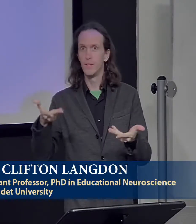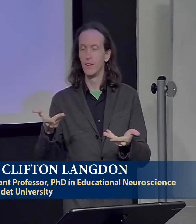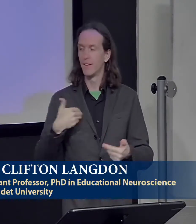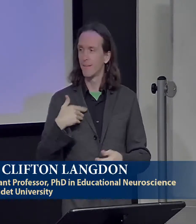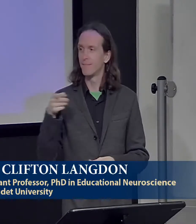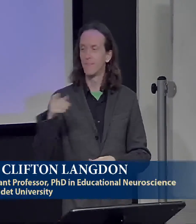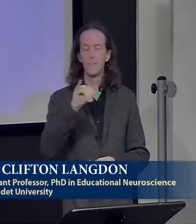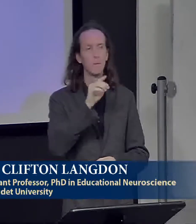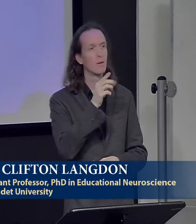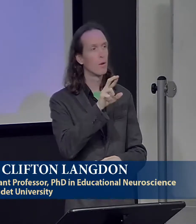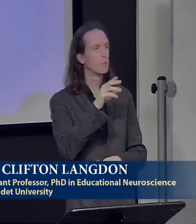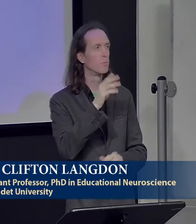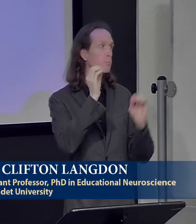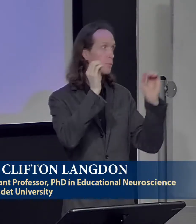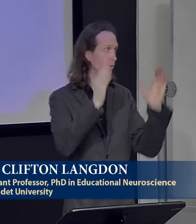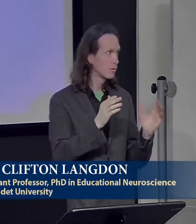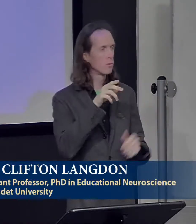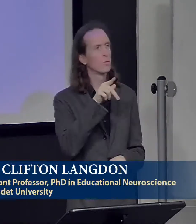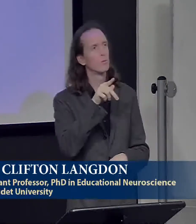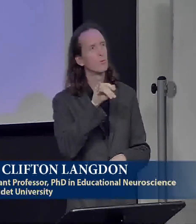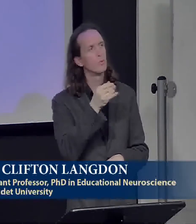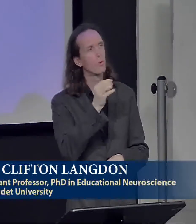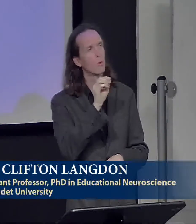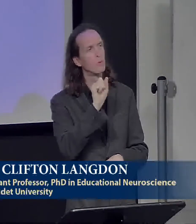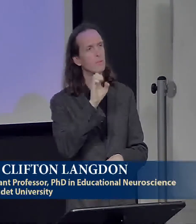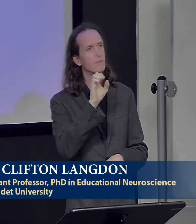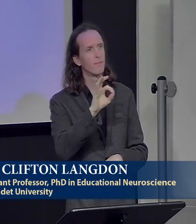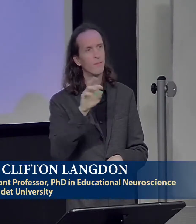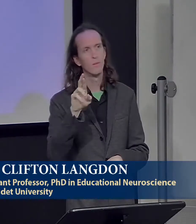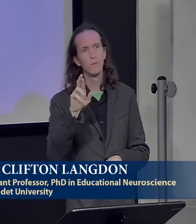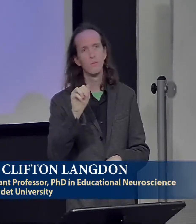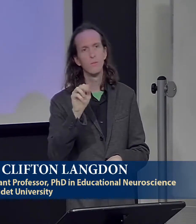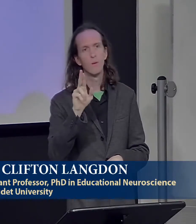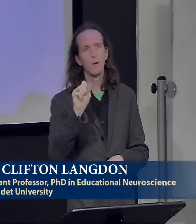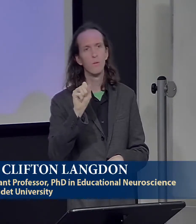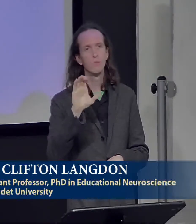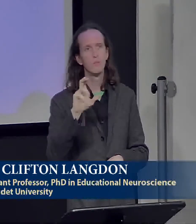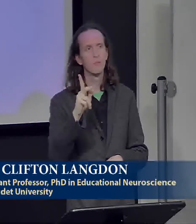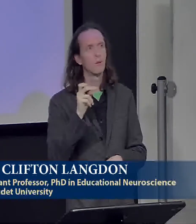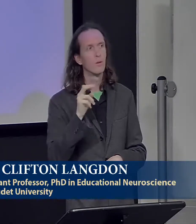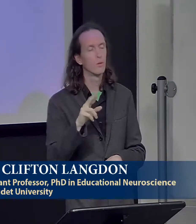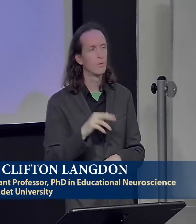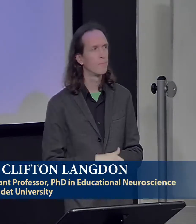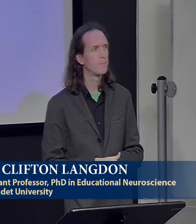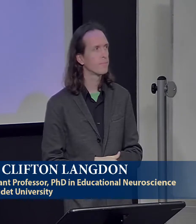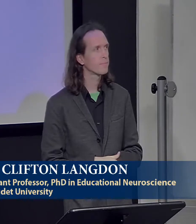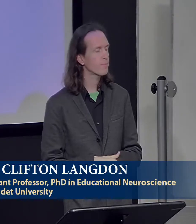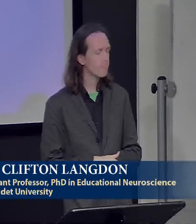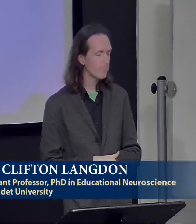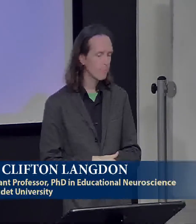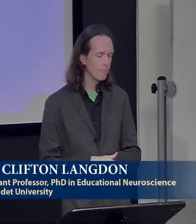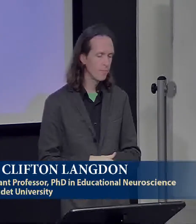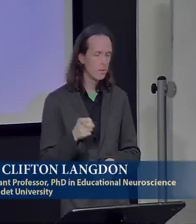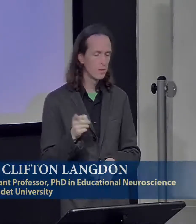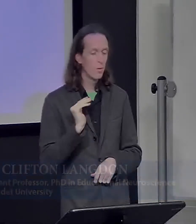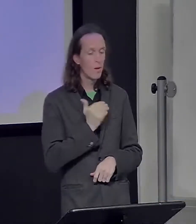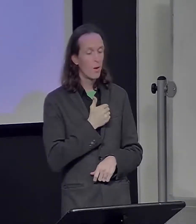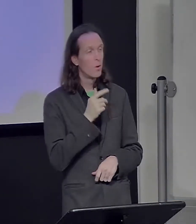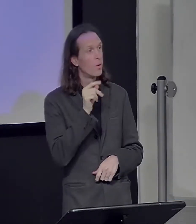So I'm honored today to have Professor Josef Rauschecker.